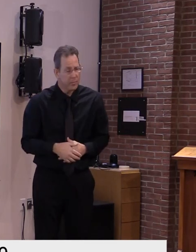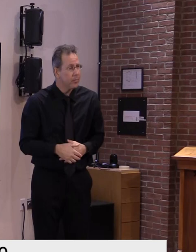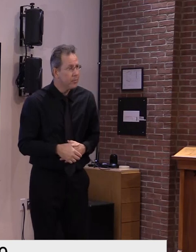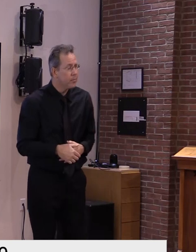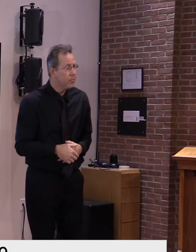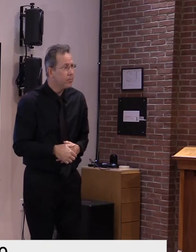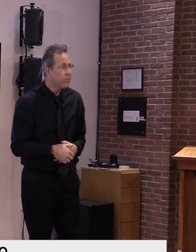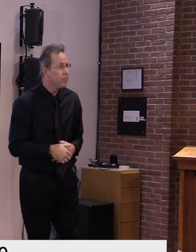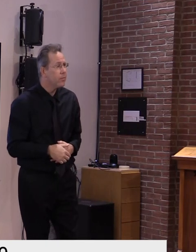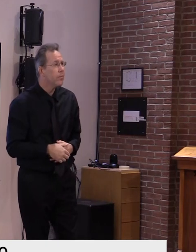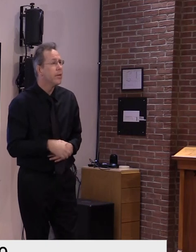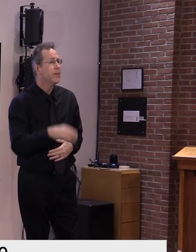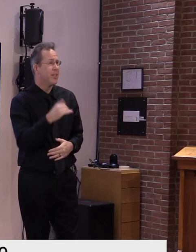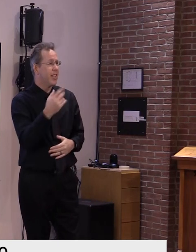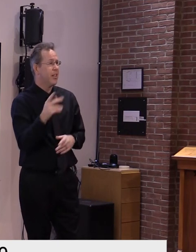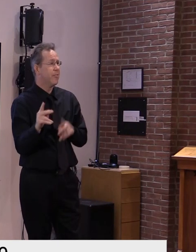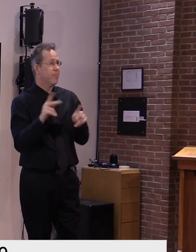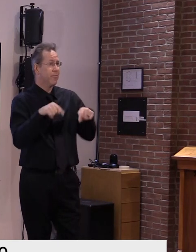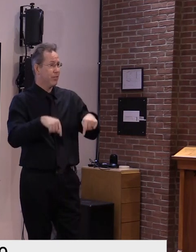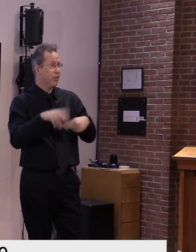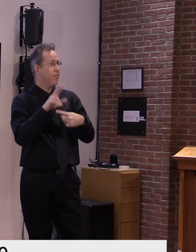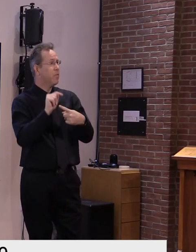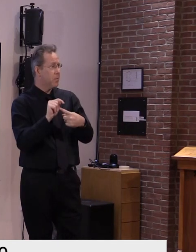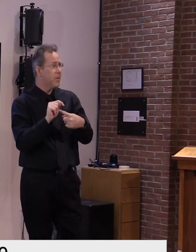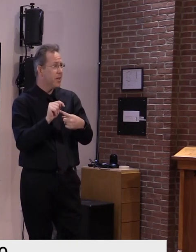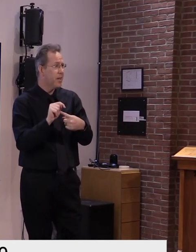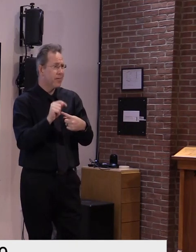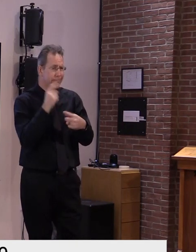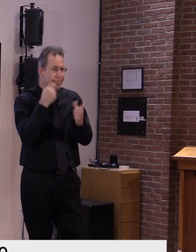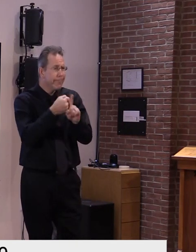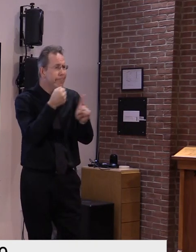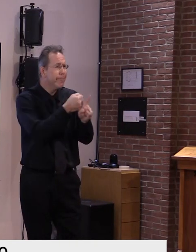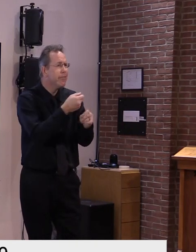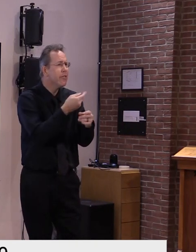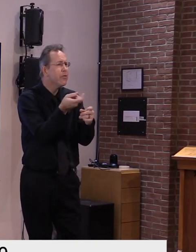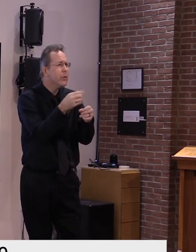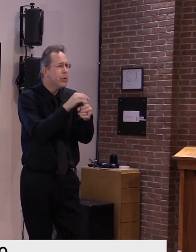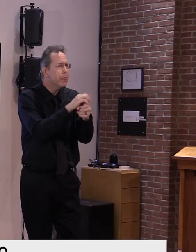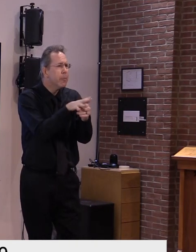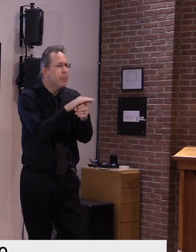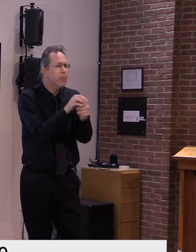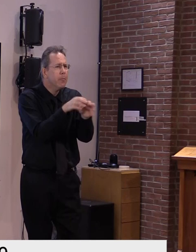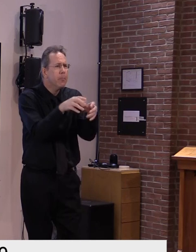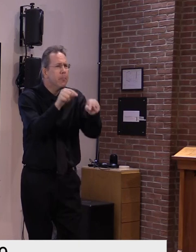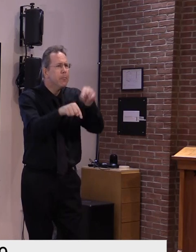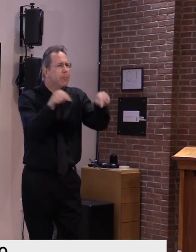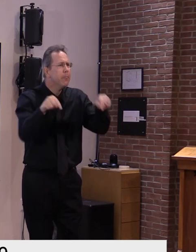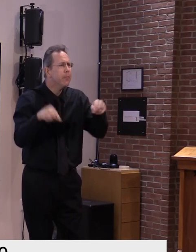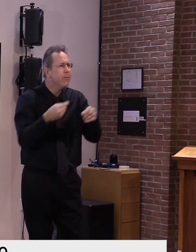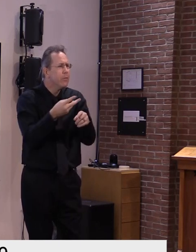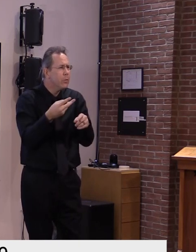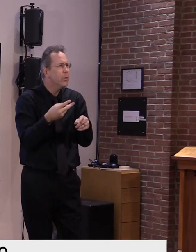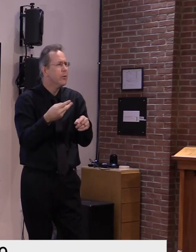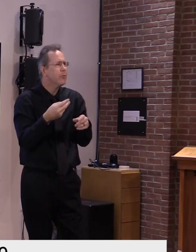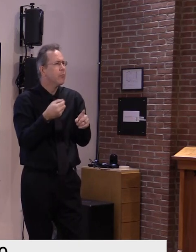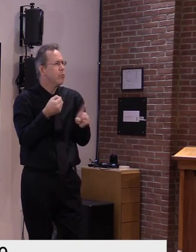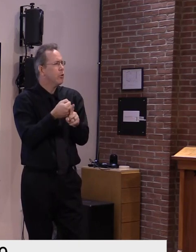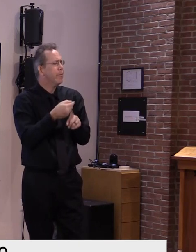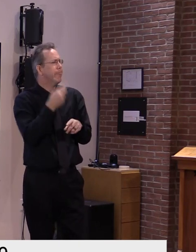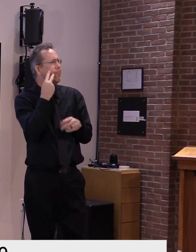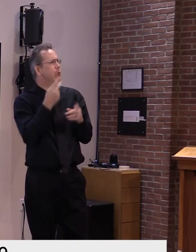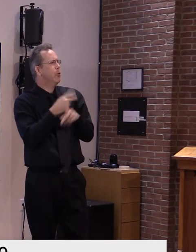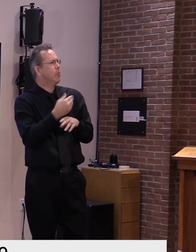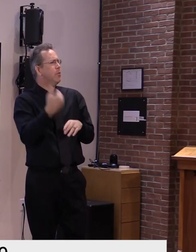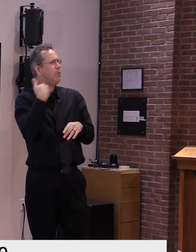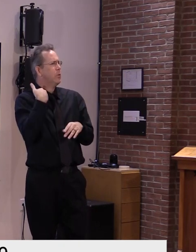in our communities than at any previous point during the pandemic. We must continue to remain vigilant, to do everything we